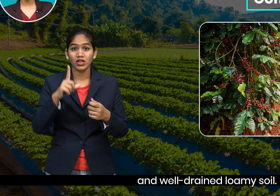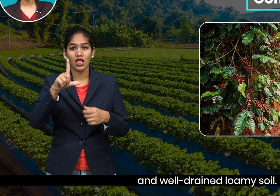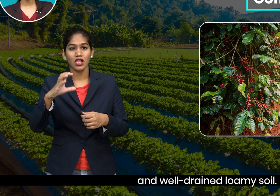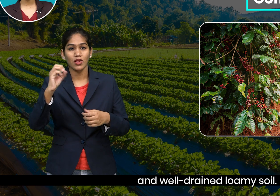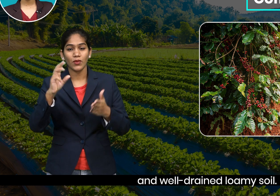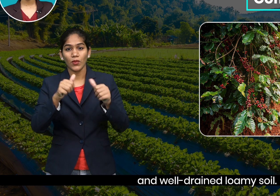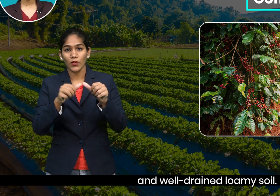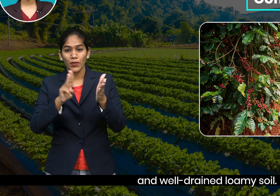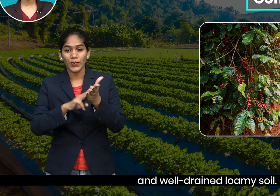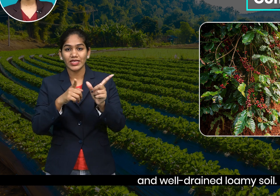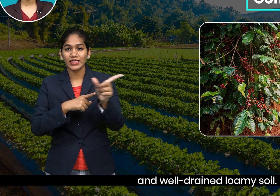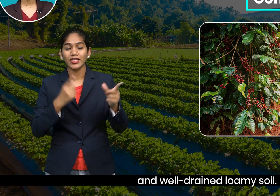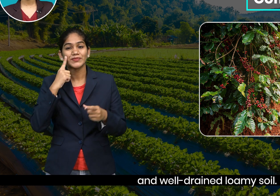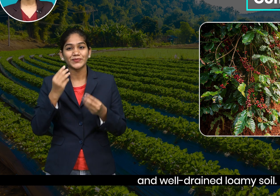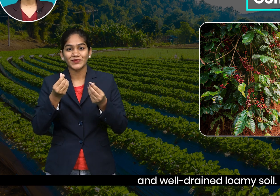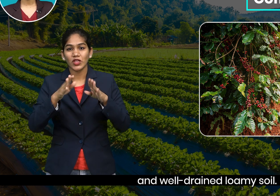loamy soil.